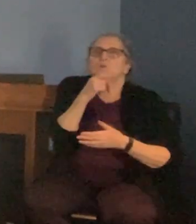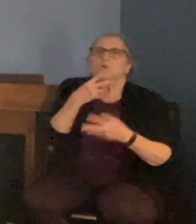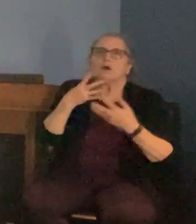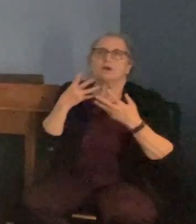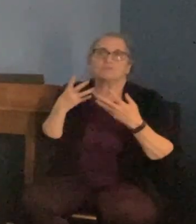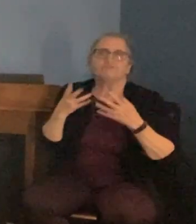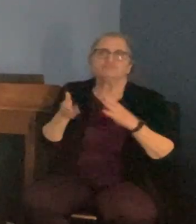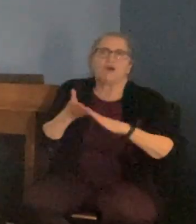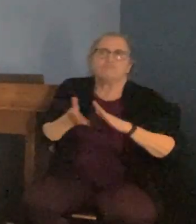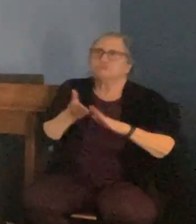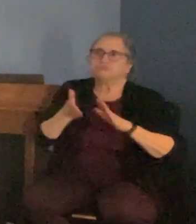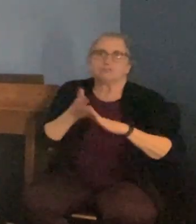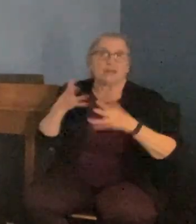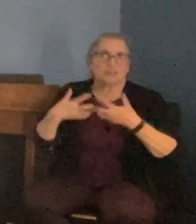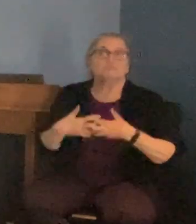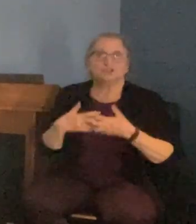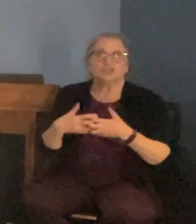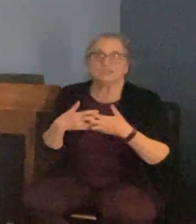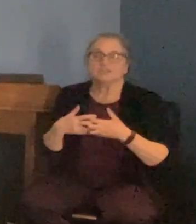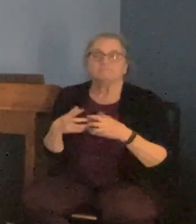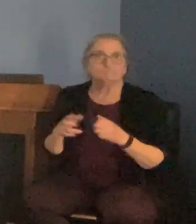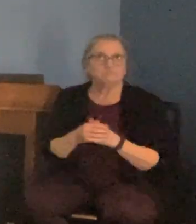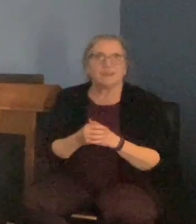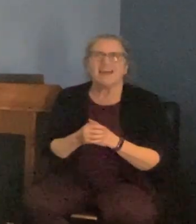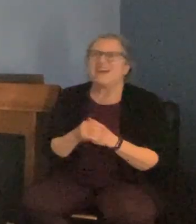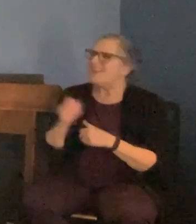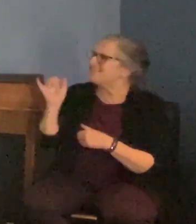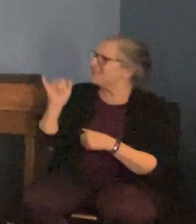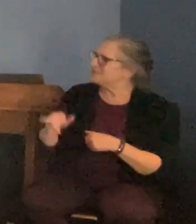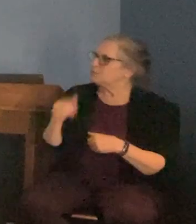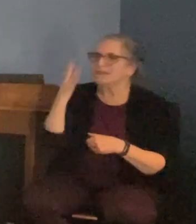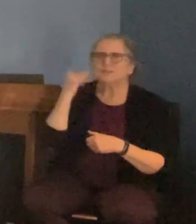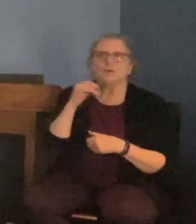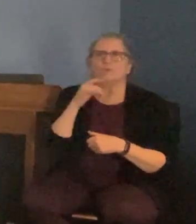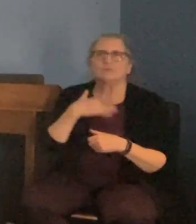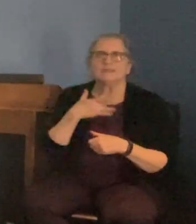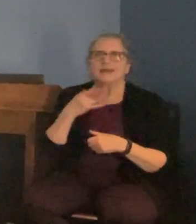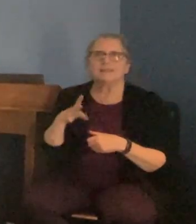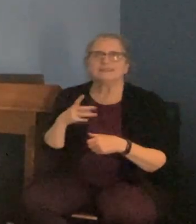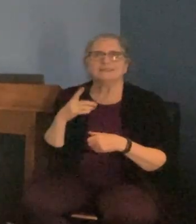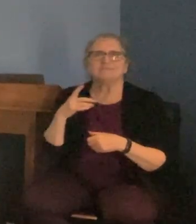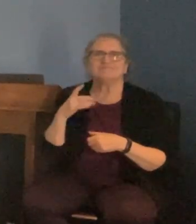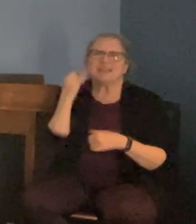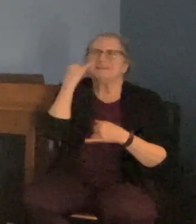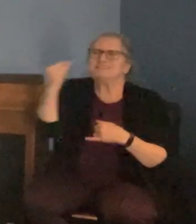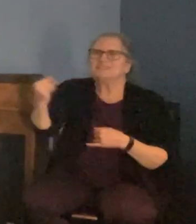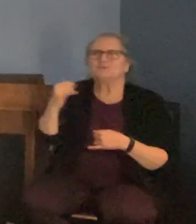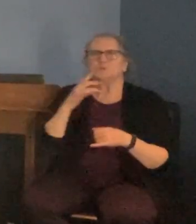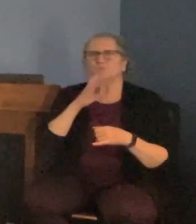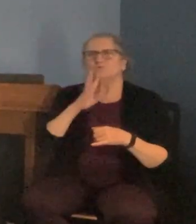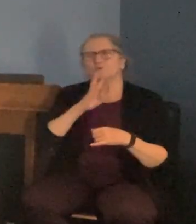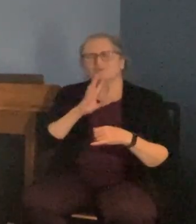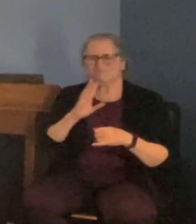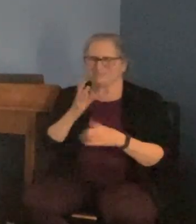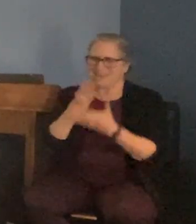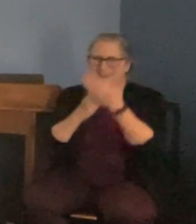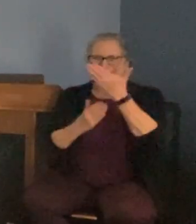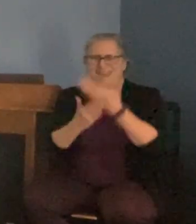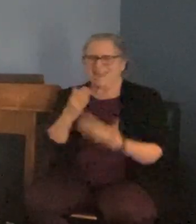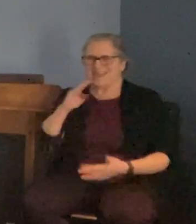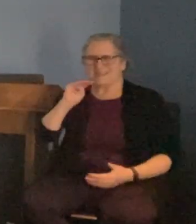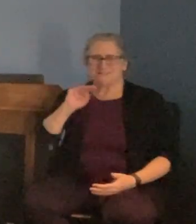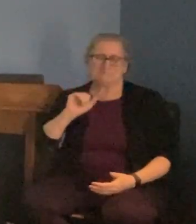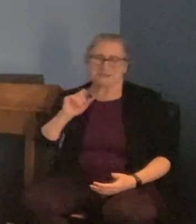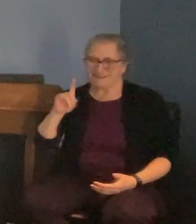machines. This is, by the way, where I don't like using the term handmade, because everything is